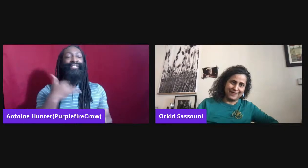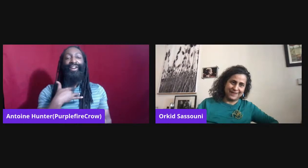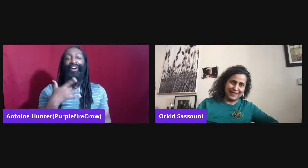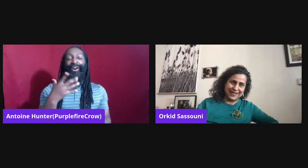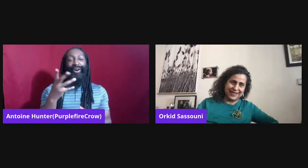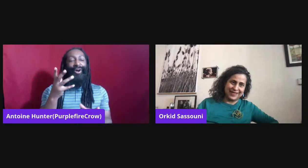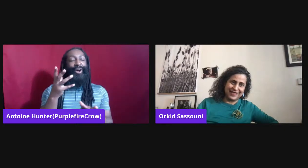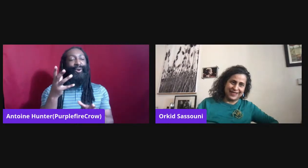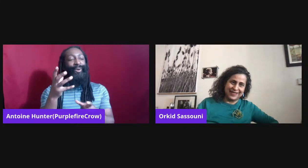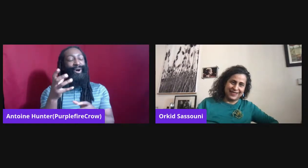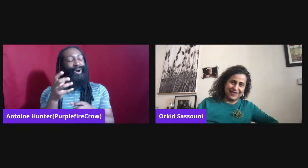physicality.